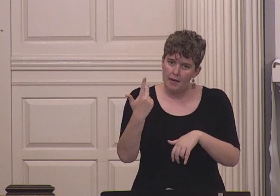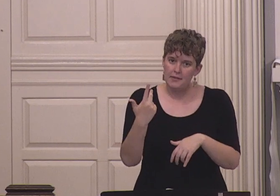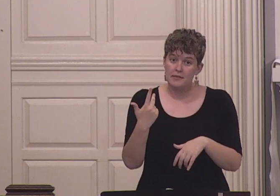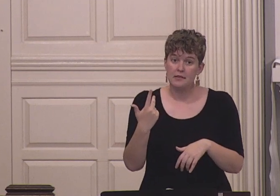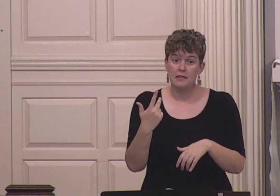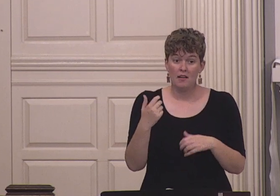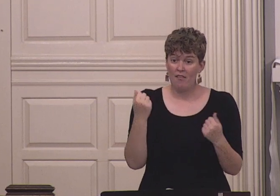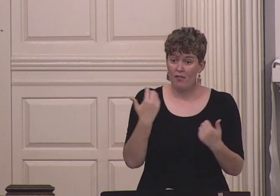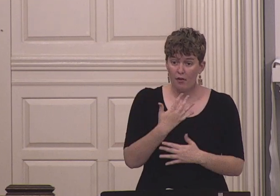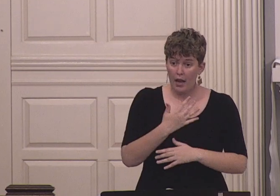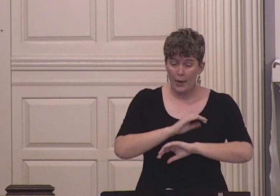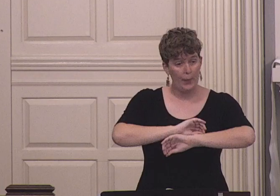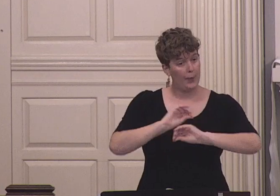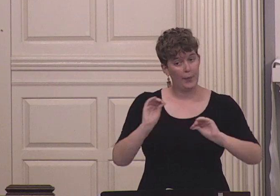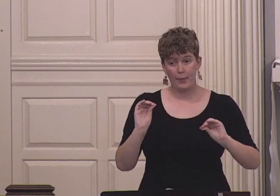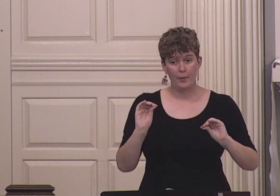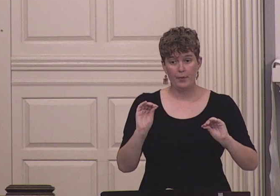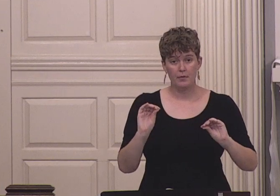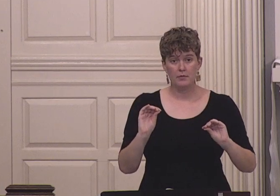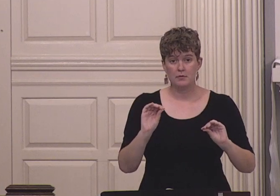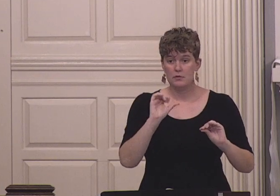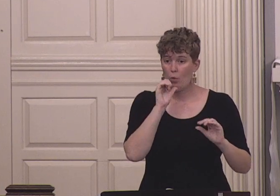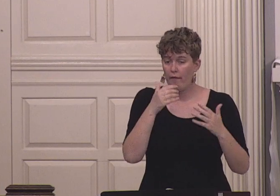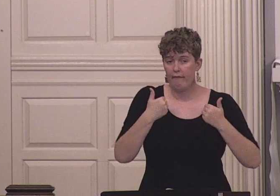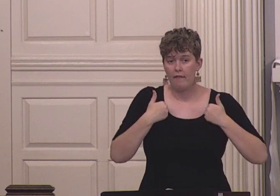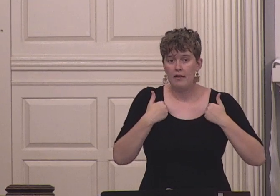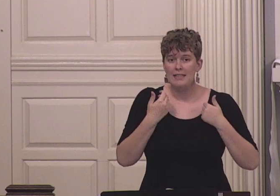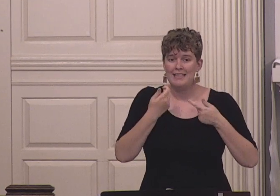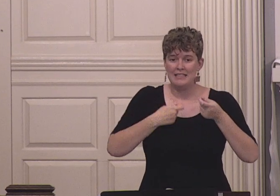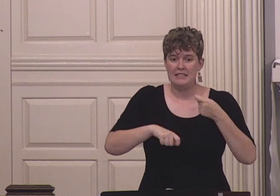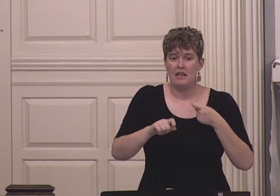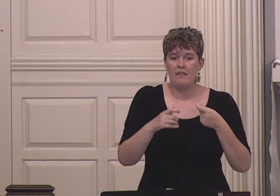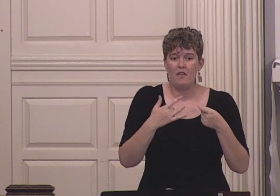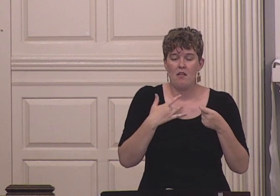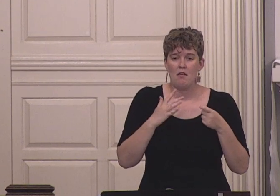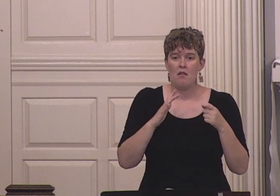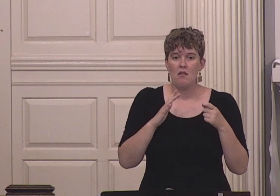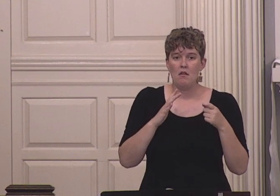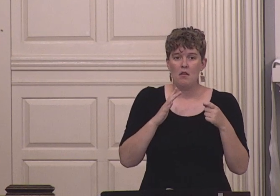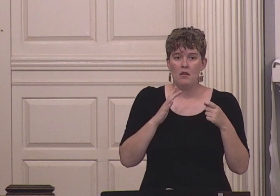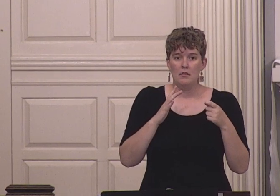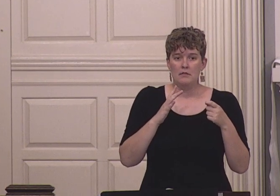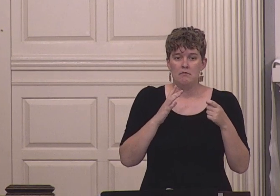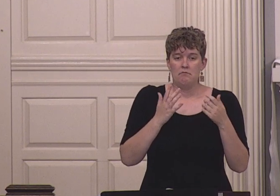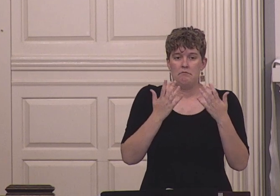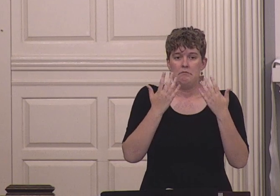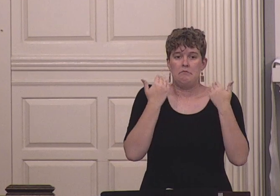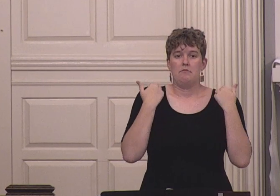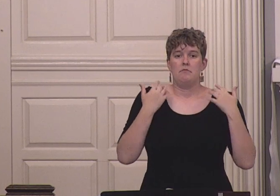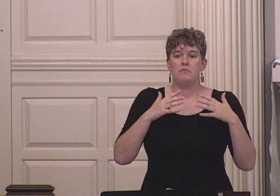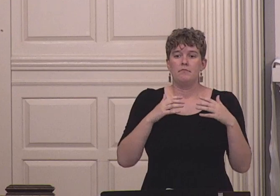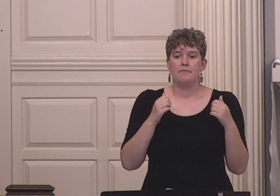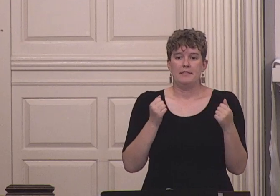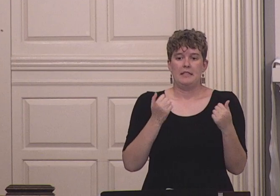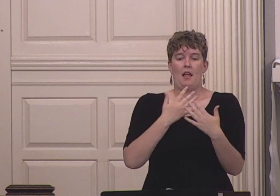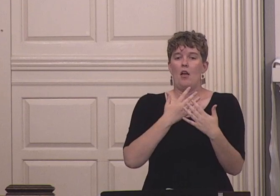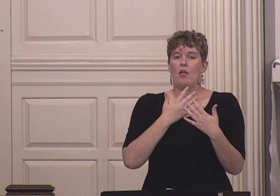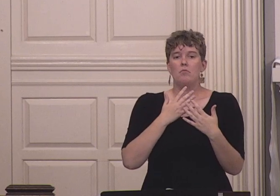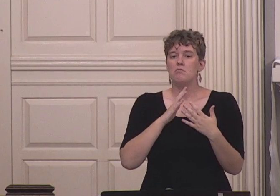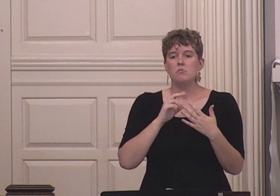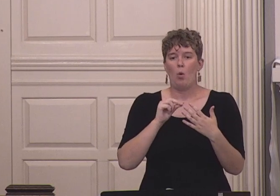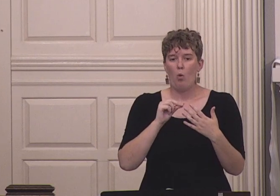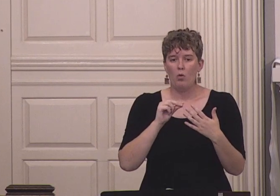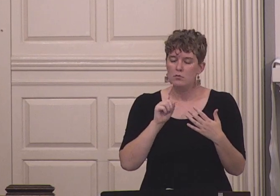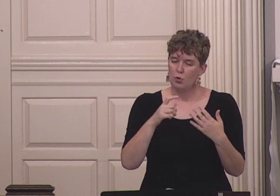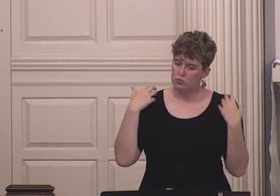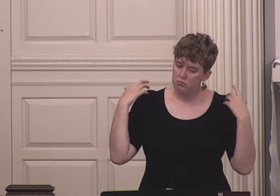be afraid." Instead of shrinking from their task, they are to proclaim the gospel